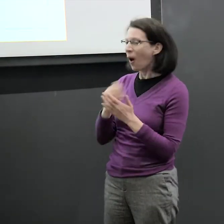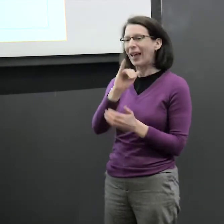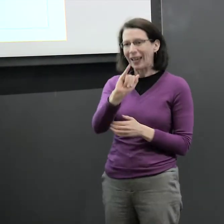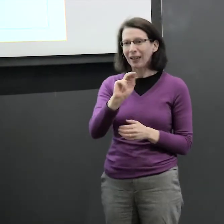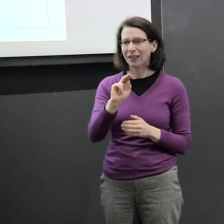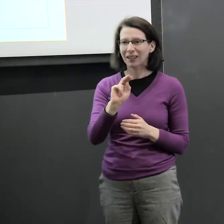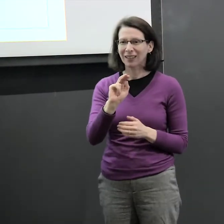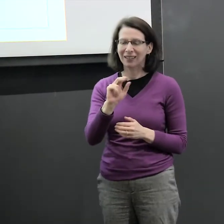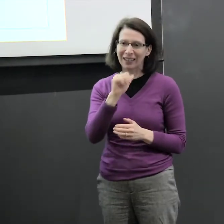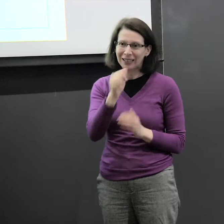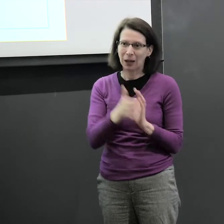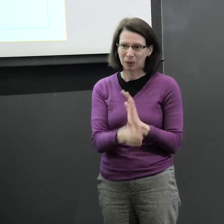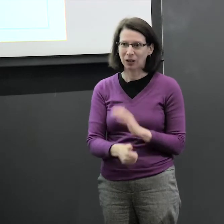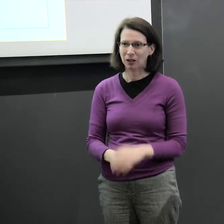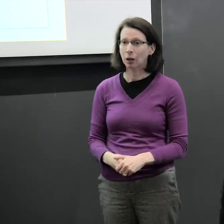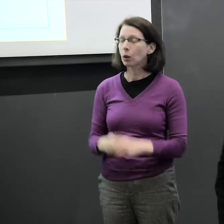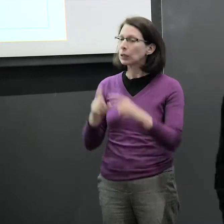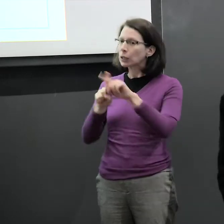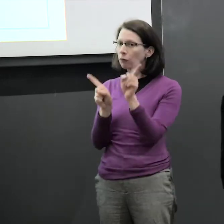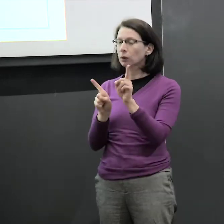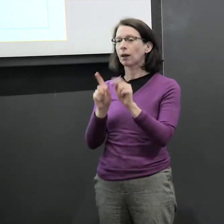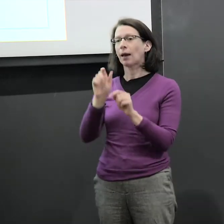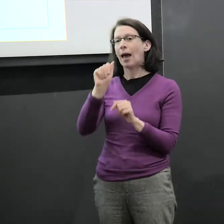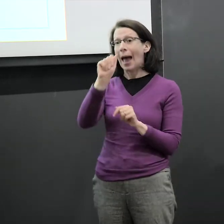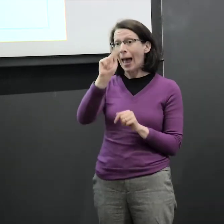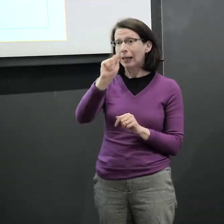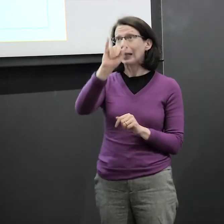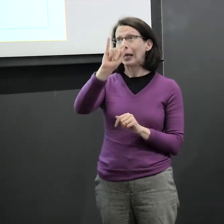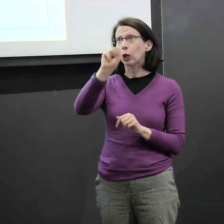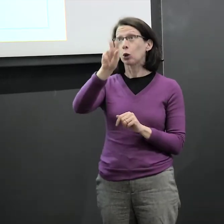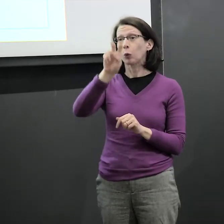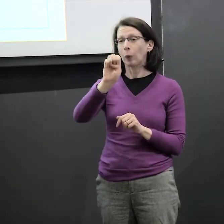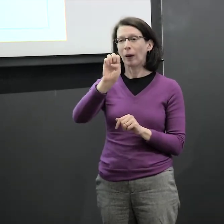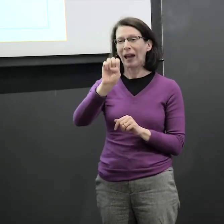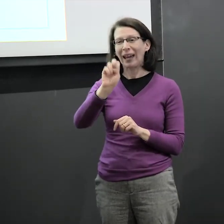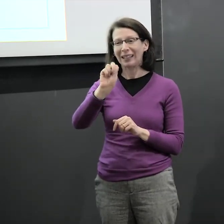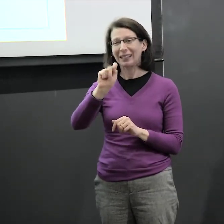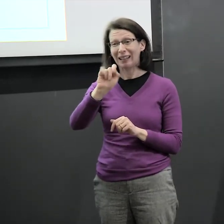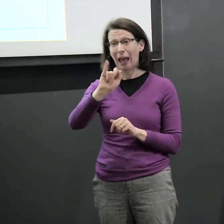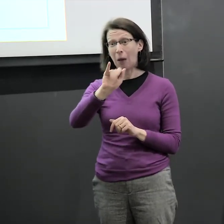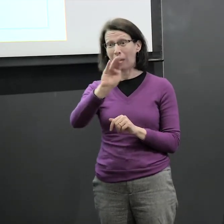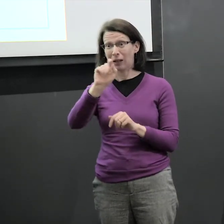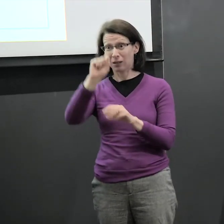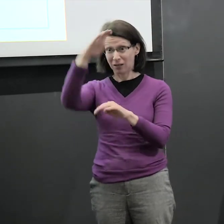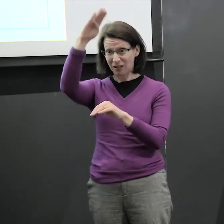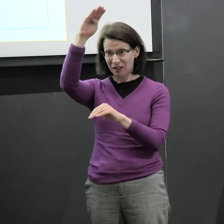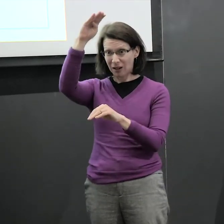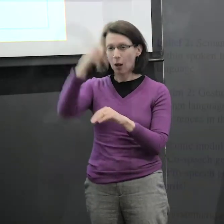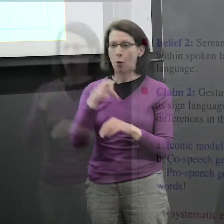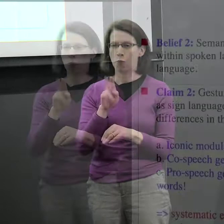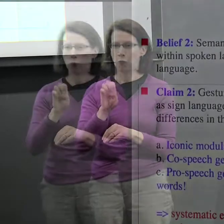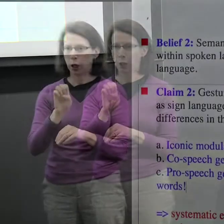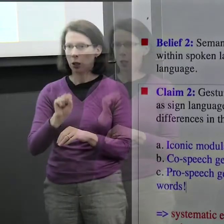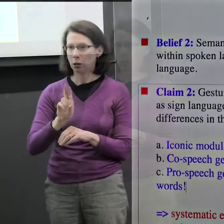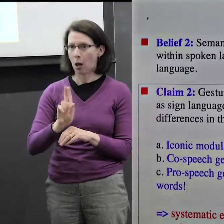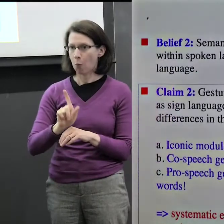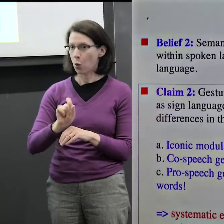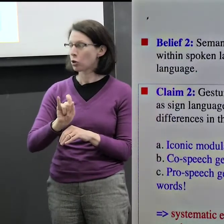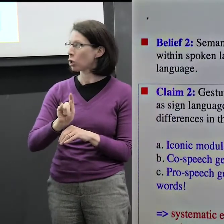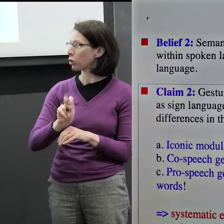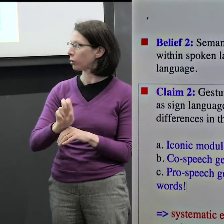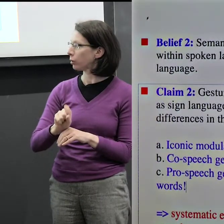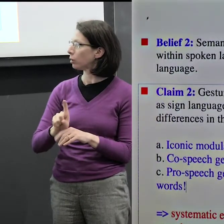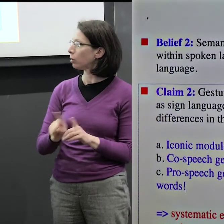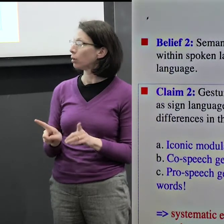at-issue entailments and presupposition. Okay, so the second belief we come to is that semantically gestures make